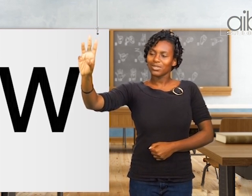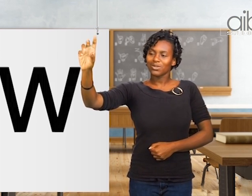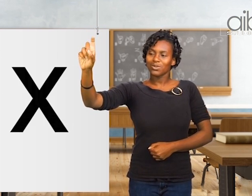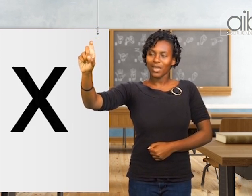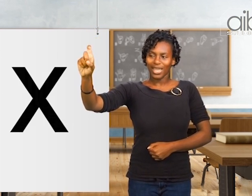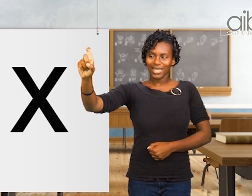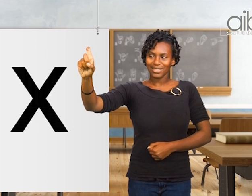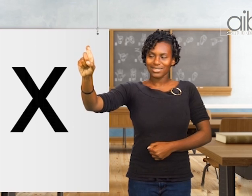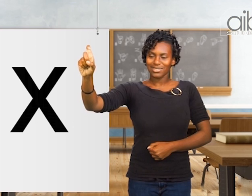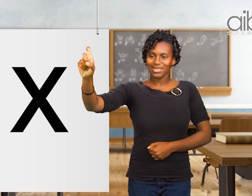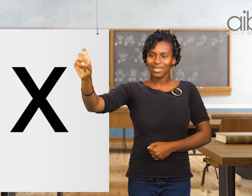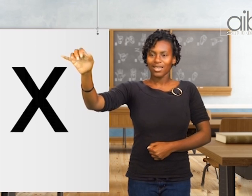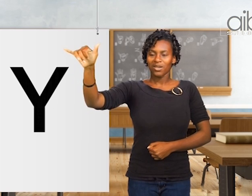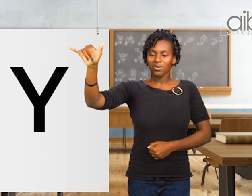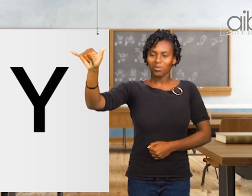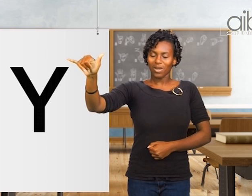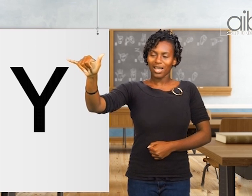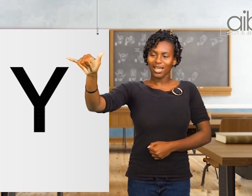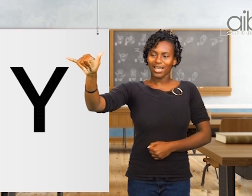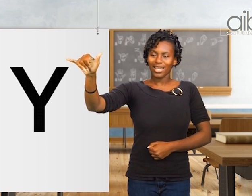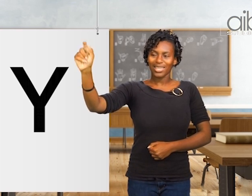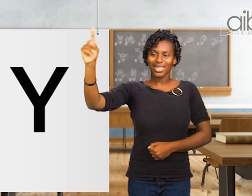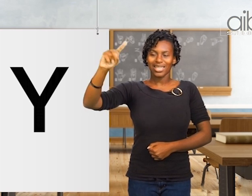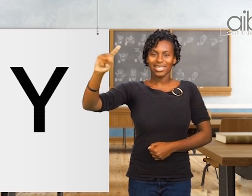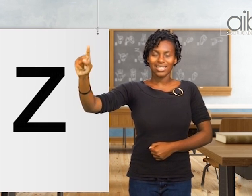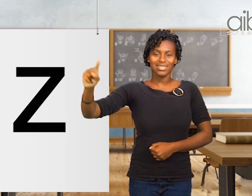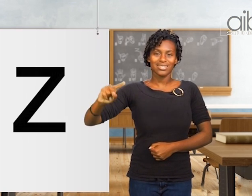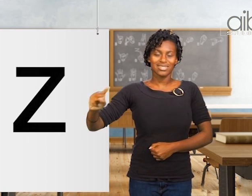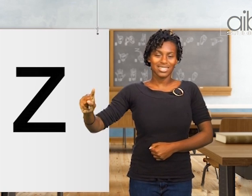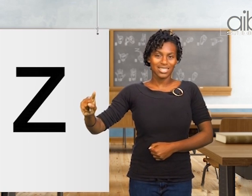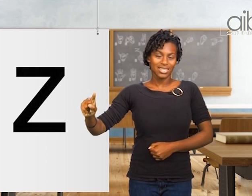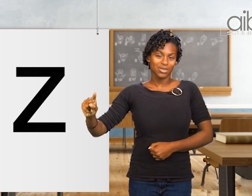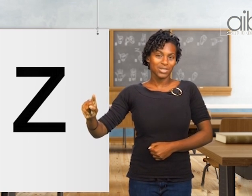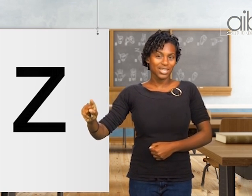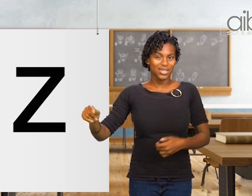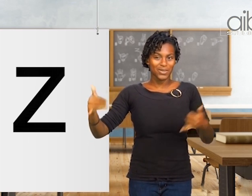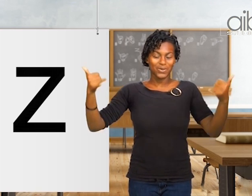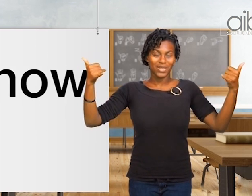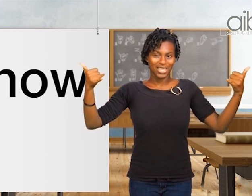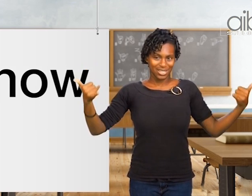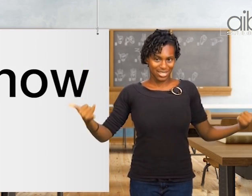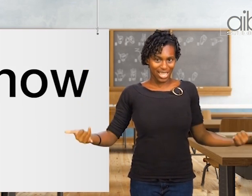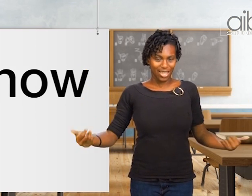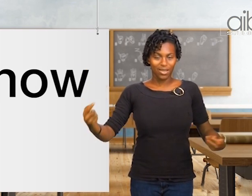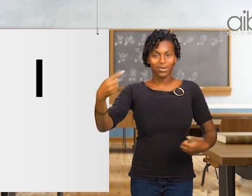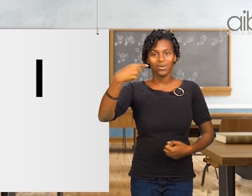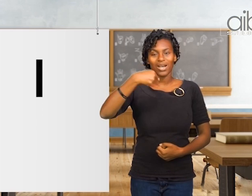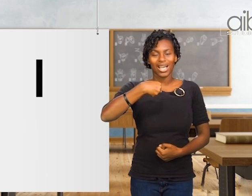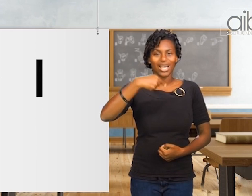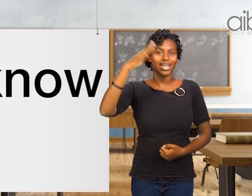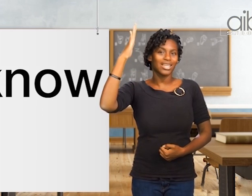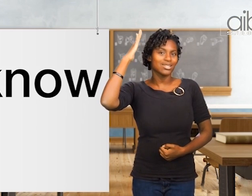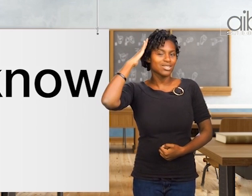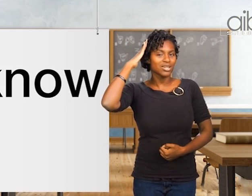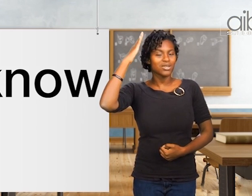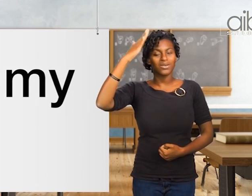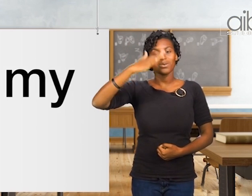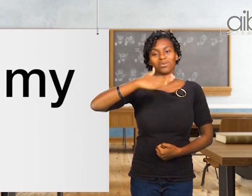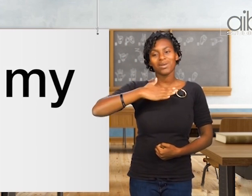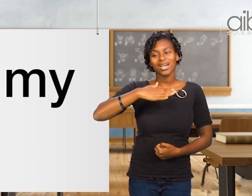W, X, Y, and Z. Here we go. Now I know